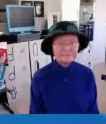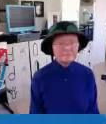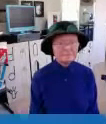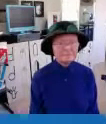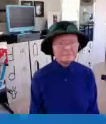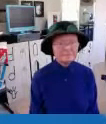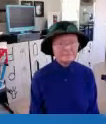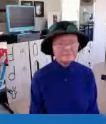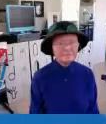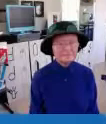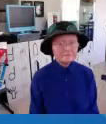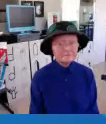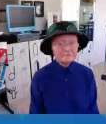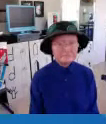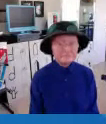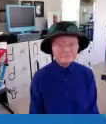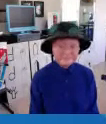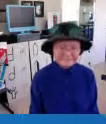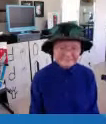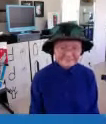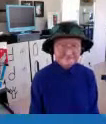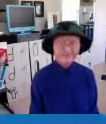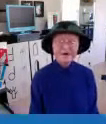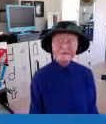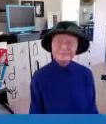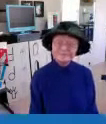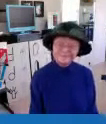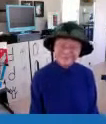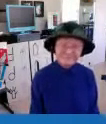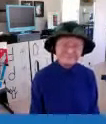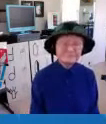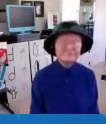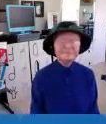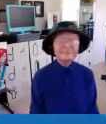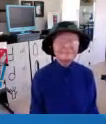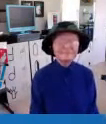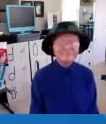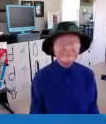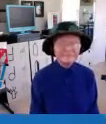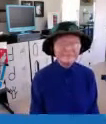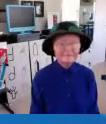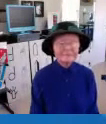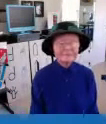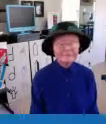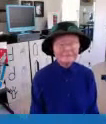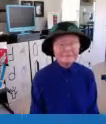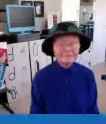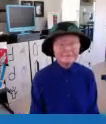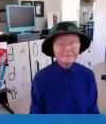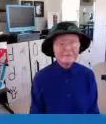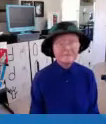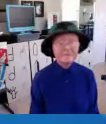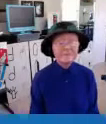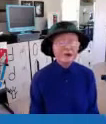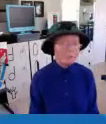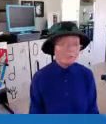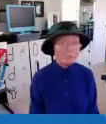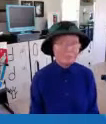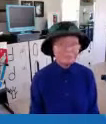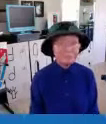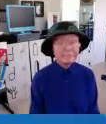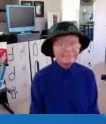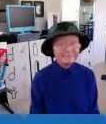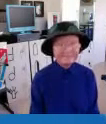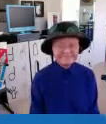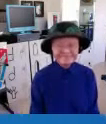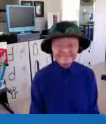This is with the Summer Institute of Linguistics. This is a dictionary maker that's called Susel. And the advantage to